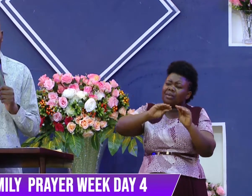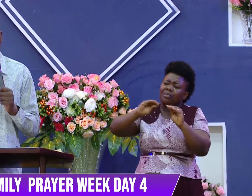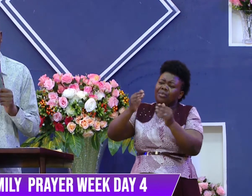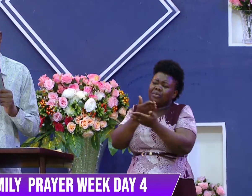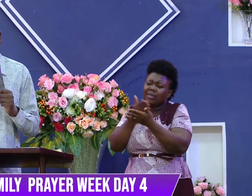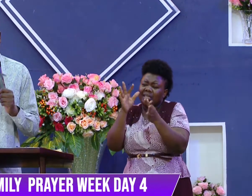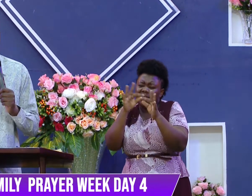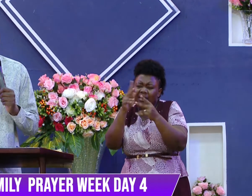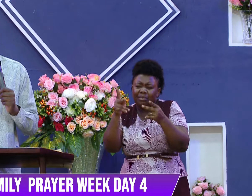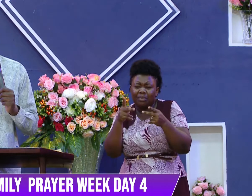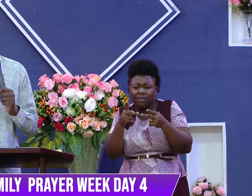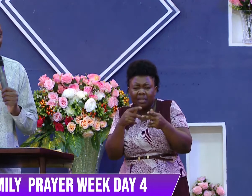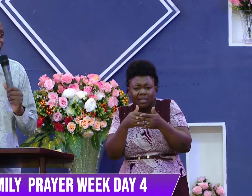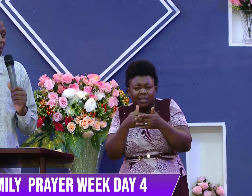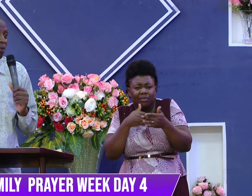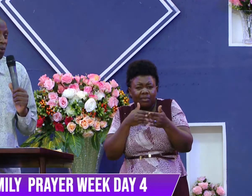is